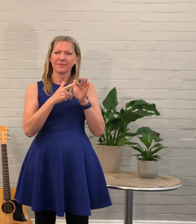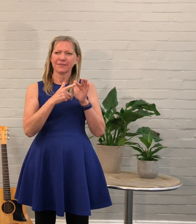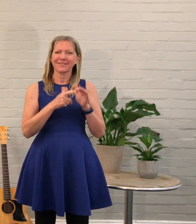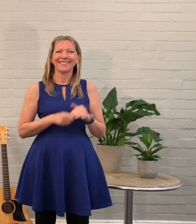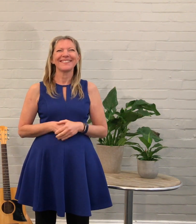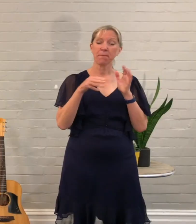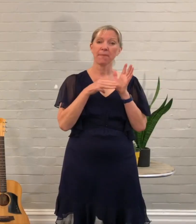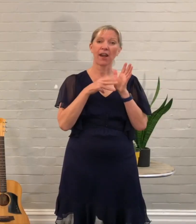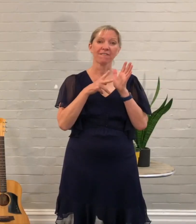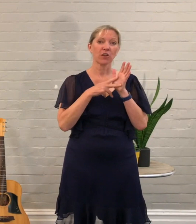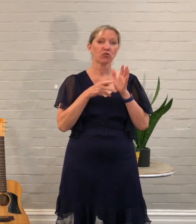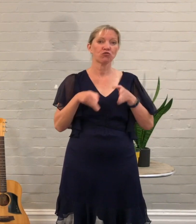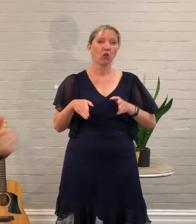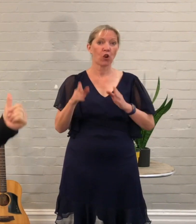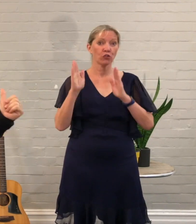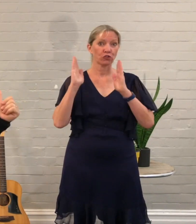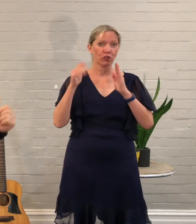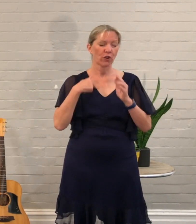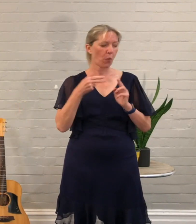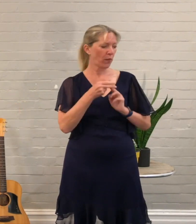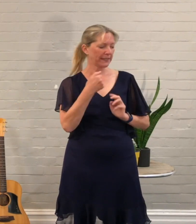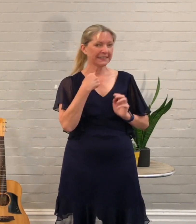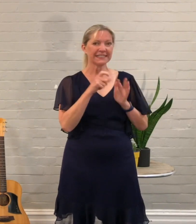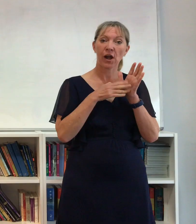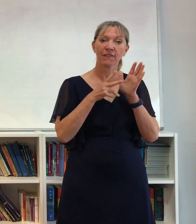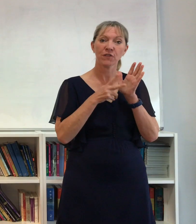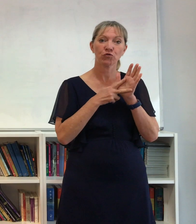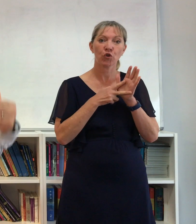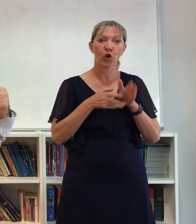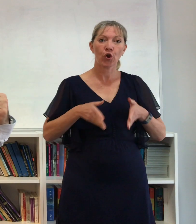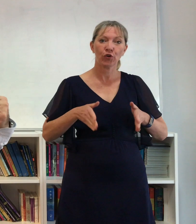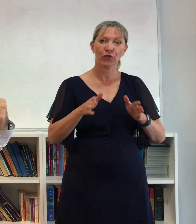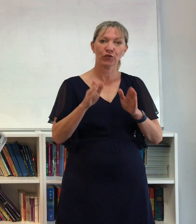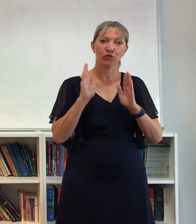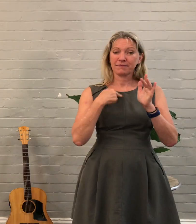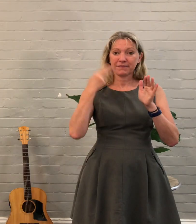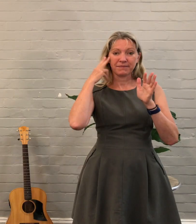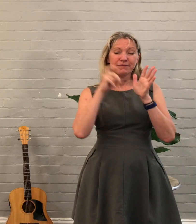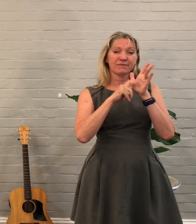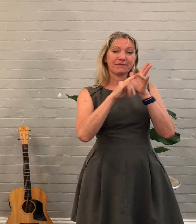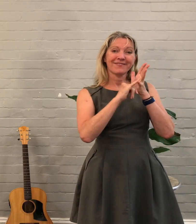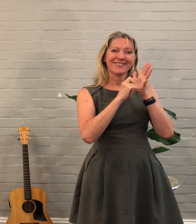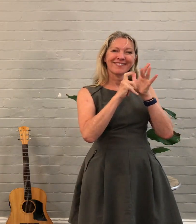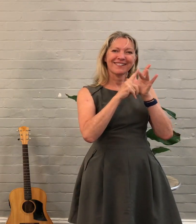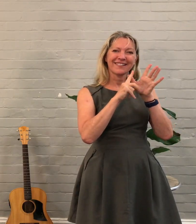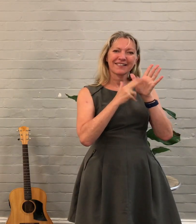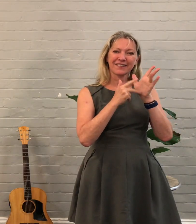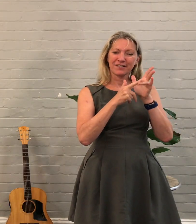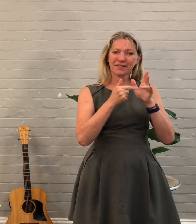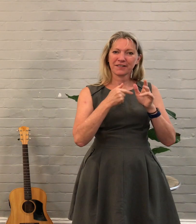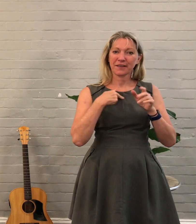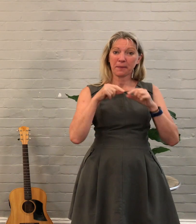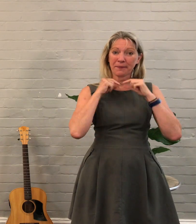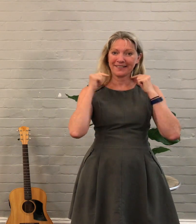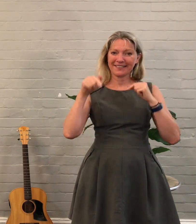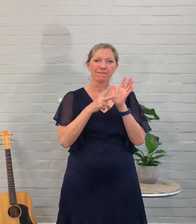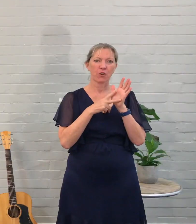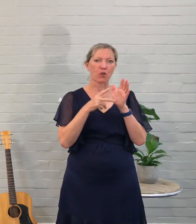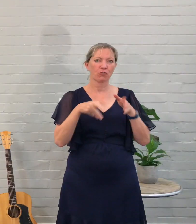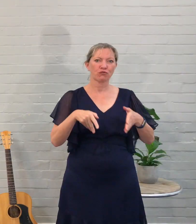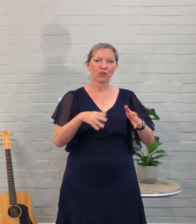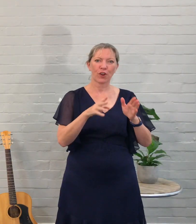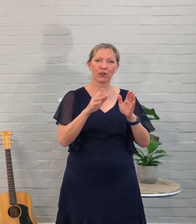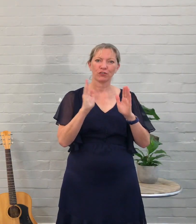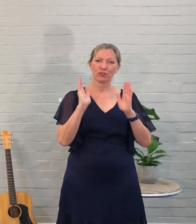to say next. And I'm with Darlene. And I'm with Darlene. I'm also with Darlene.